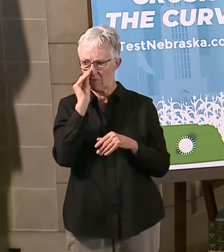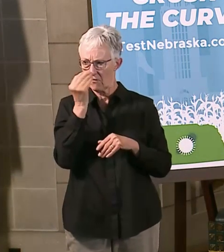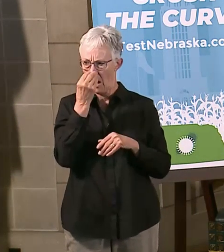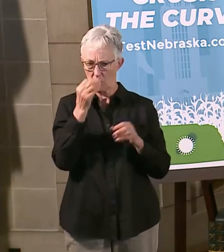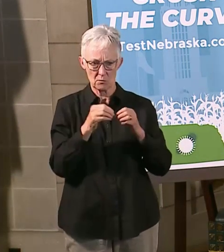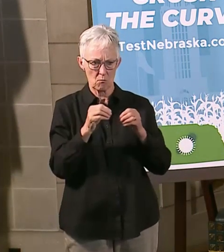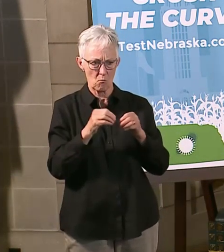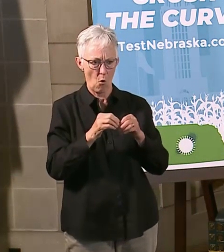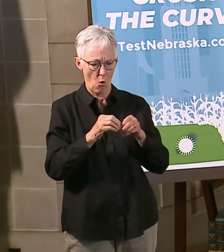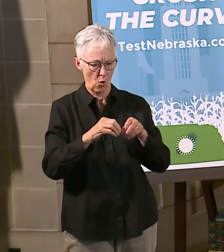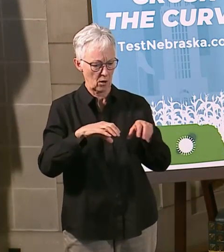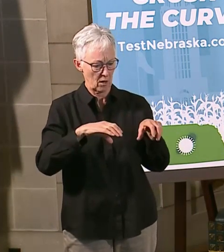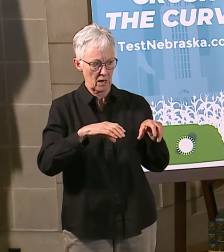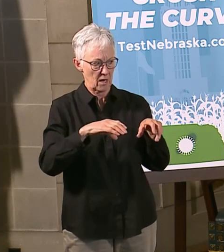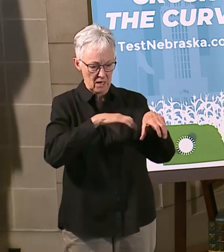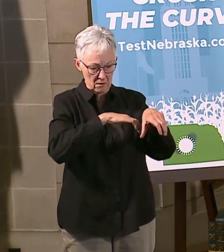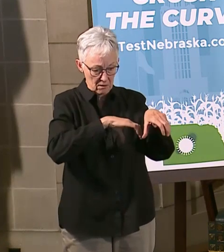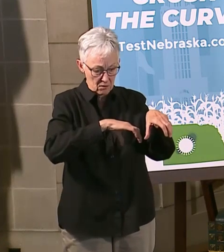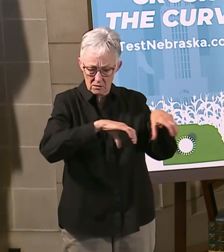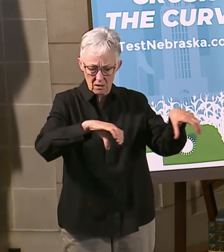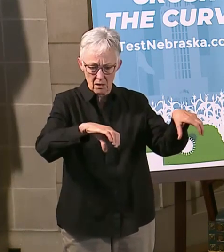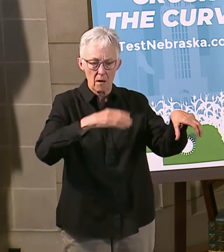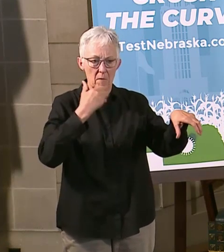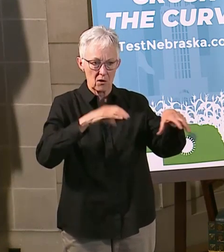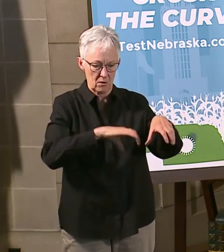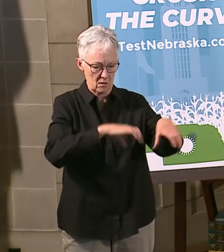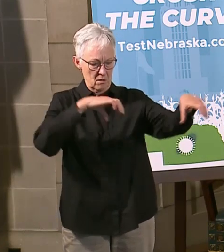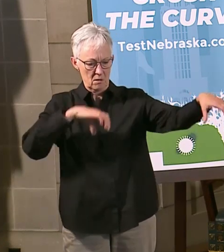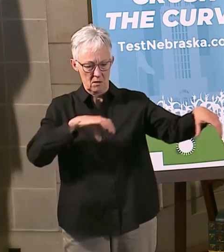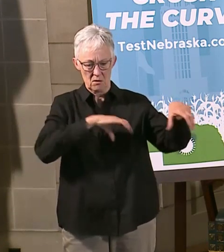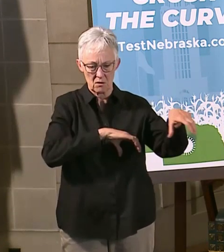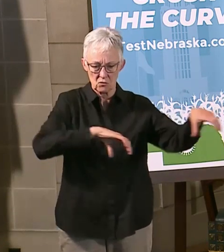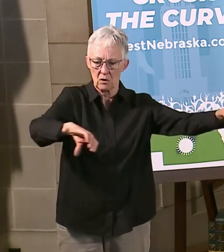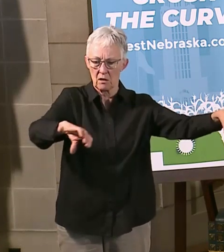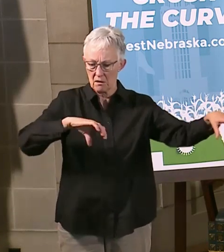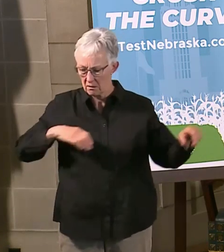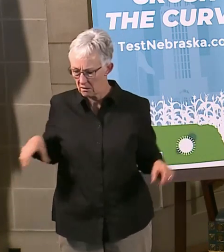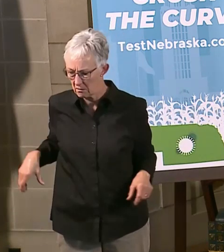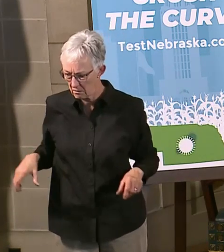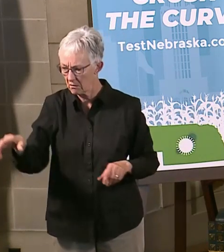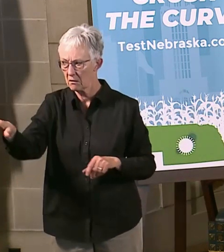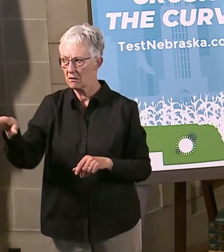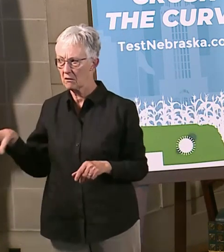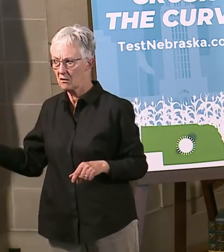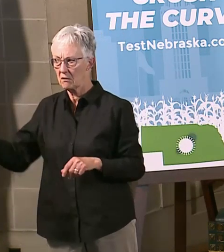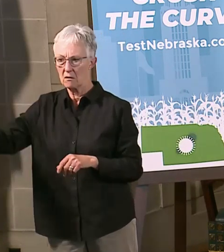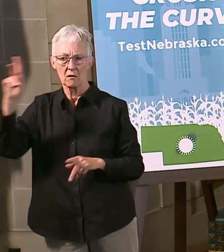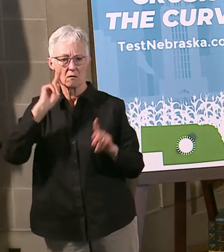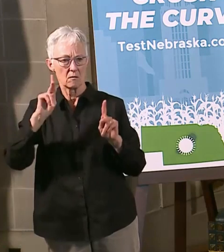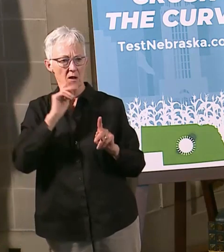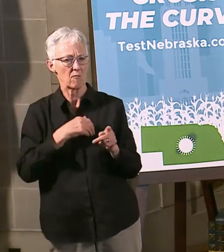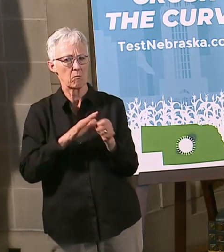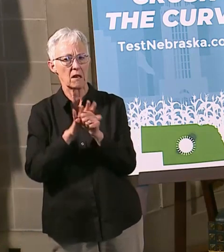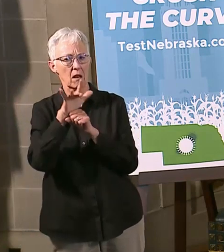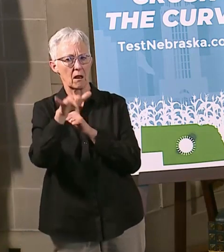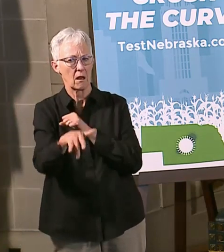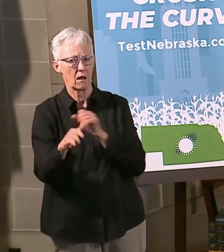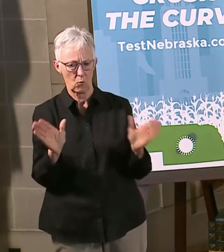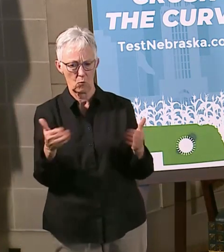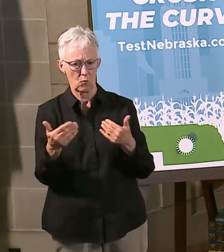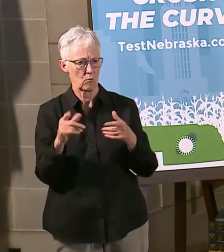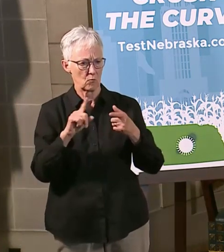around. Maybe they put some tape down. They help direct traffic, similar to what we're doing in the grocery stores and those other stores, and just allow